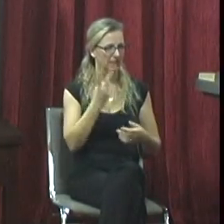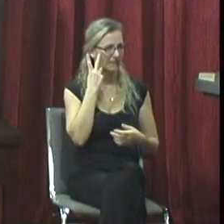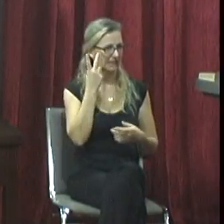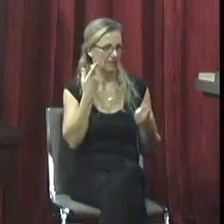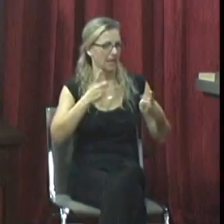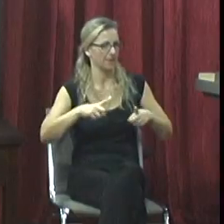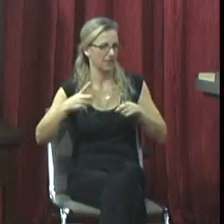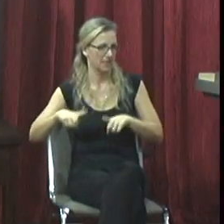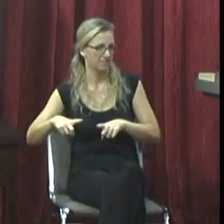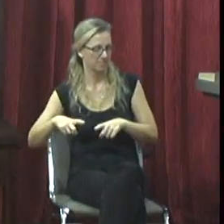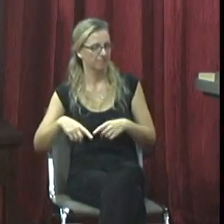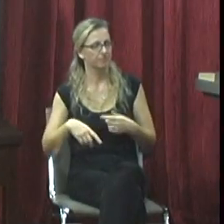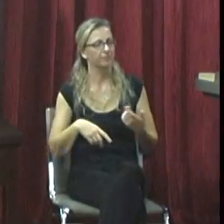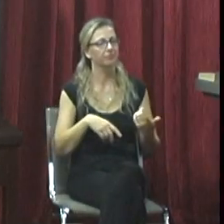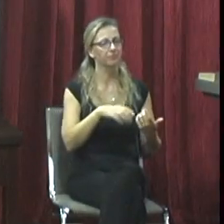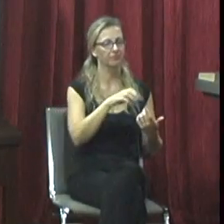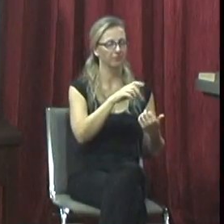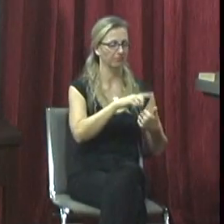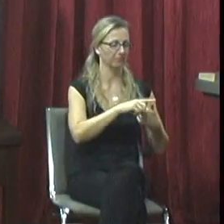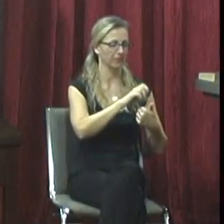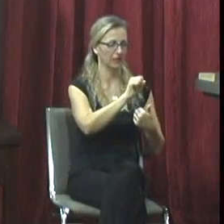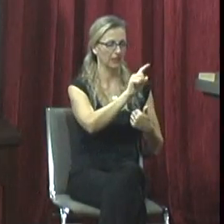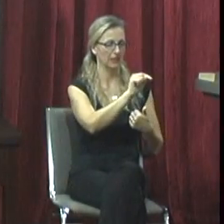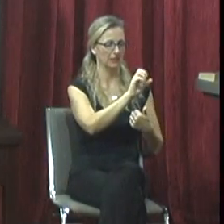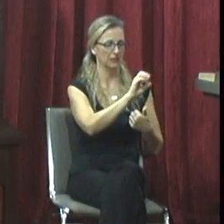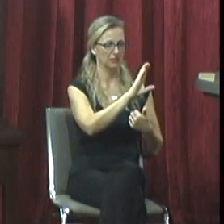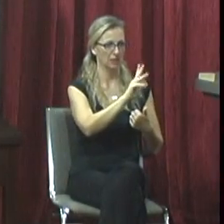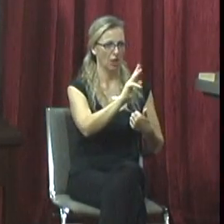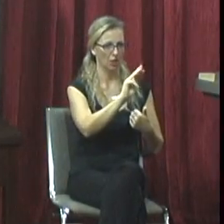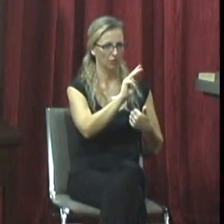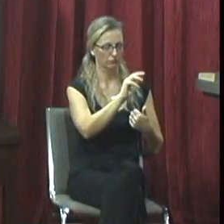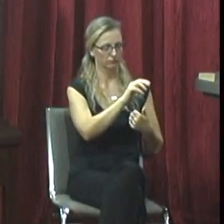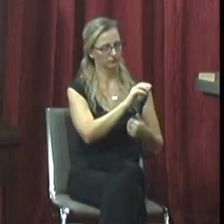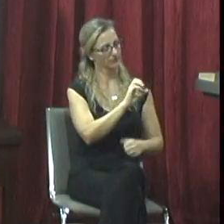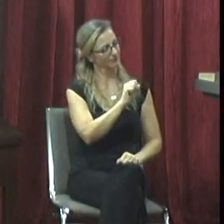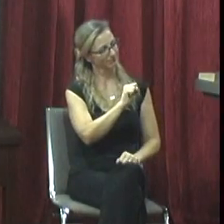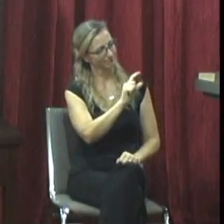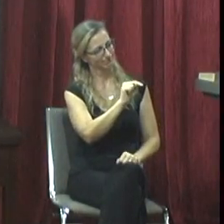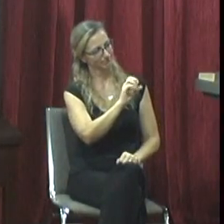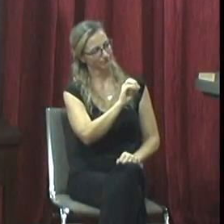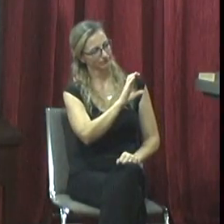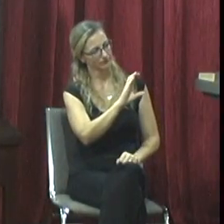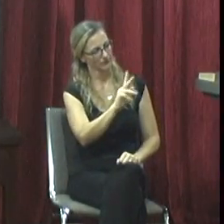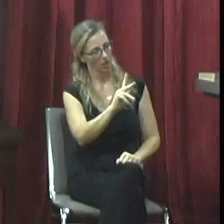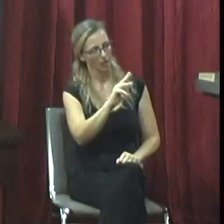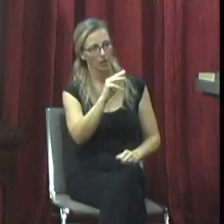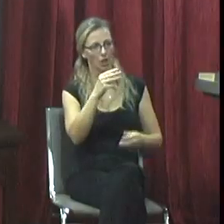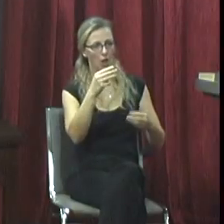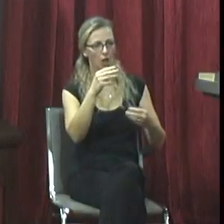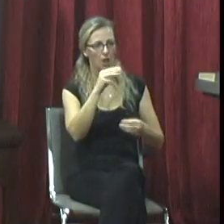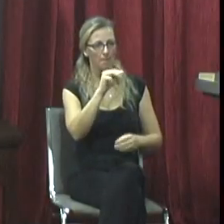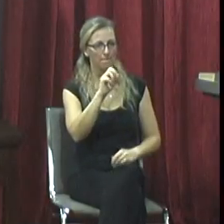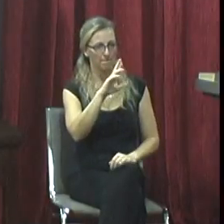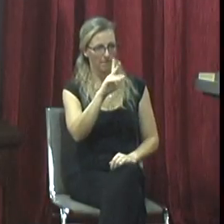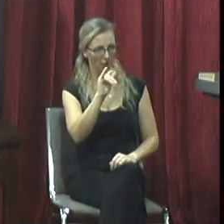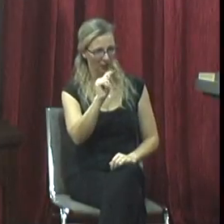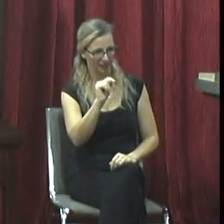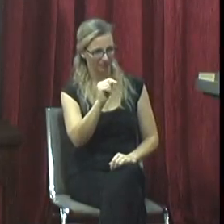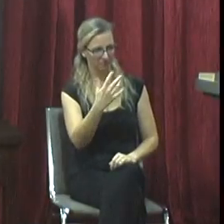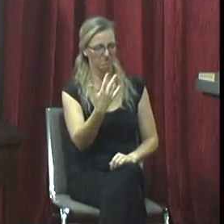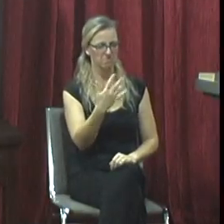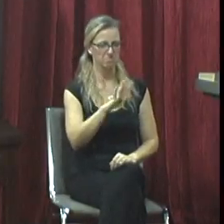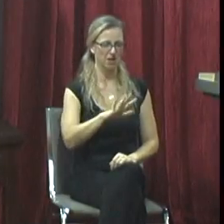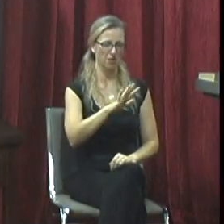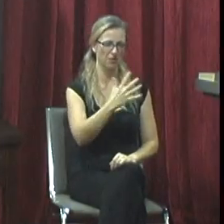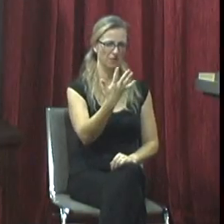sure all of you are aware of what's happened with the stock market in the last week, about a 15% drop, the biggest drop in many years. And remember,